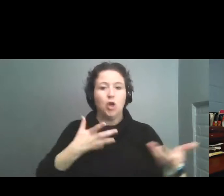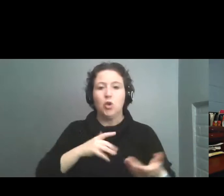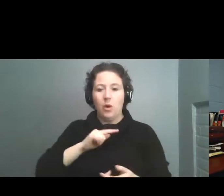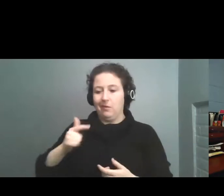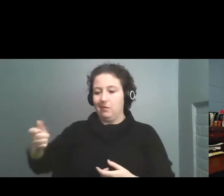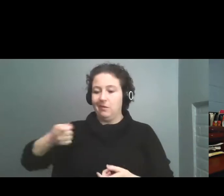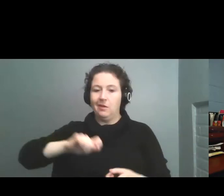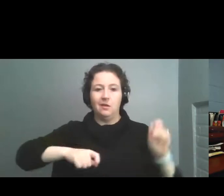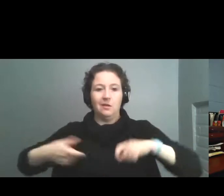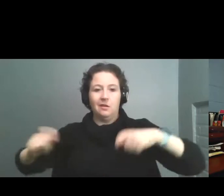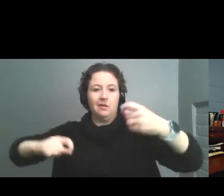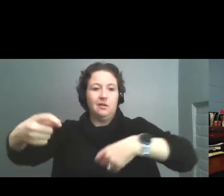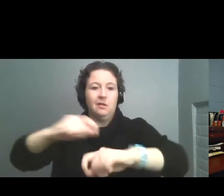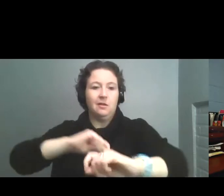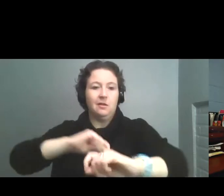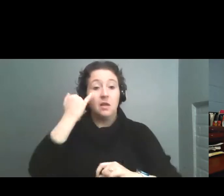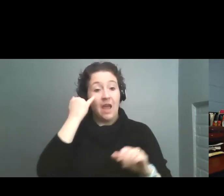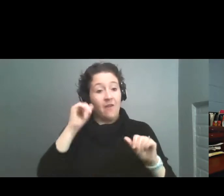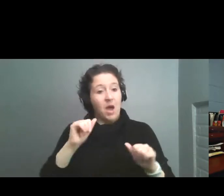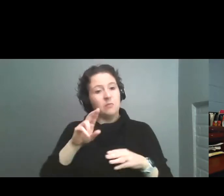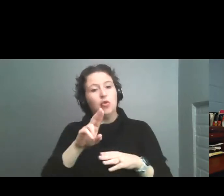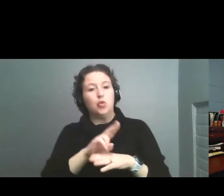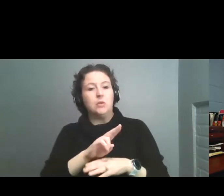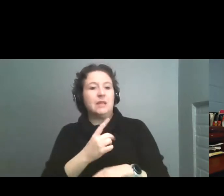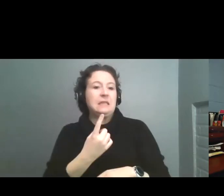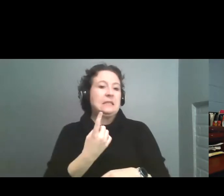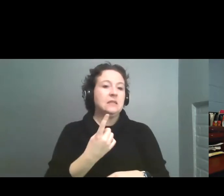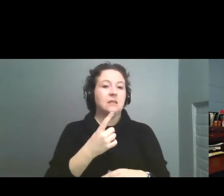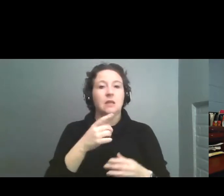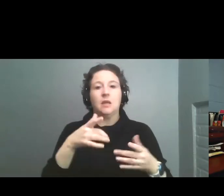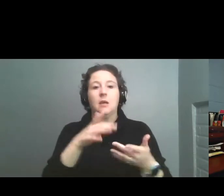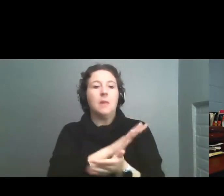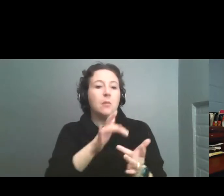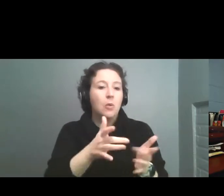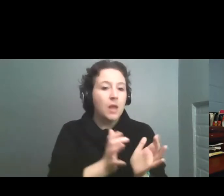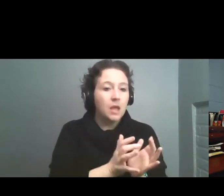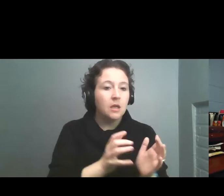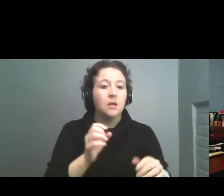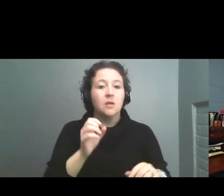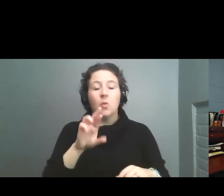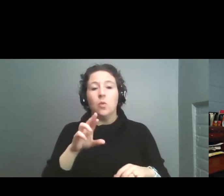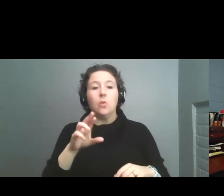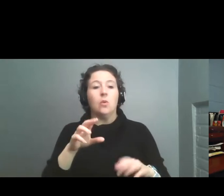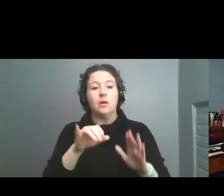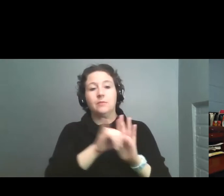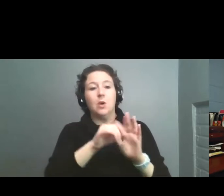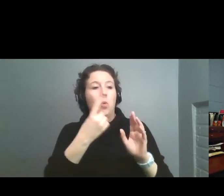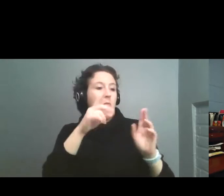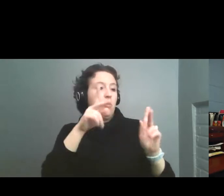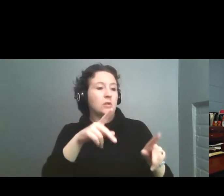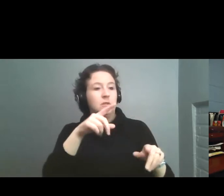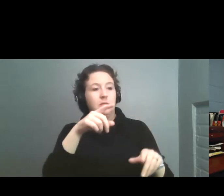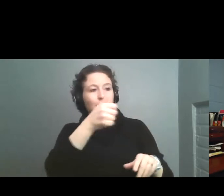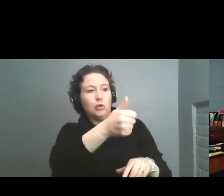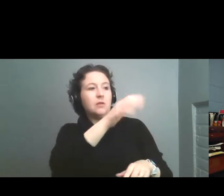possible, use single-use options or identify one person to serve shareable items like salad dressings,